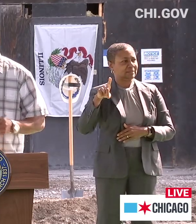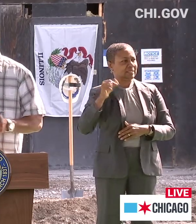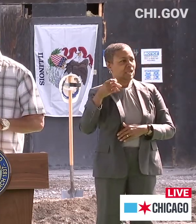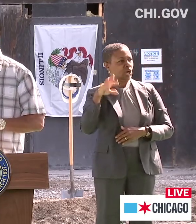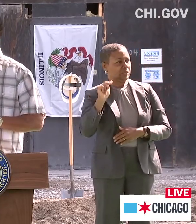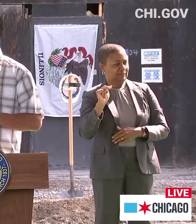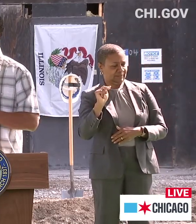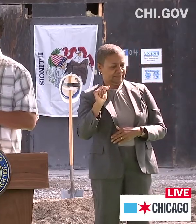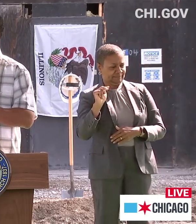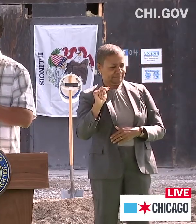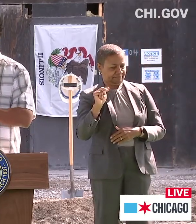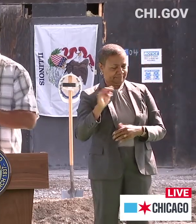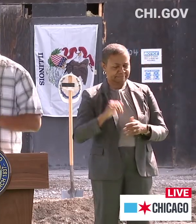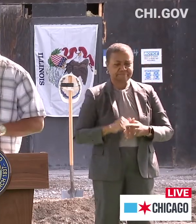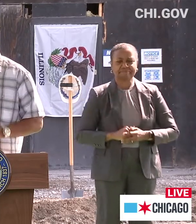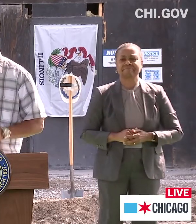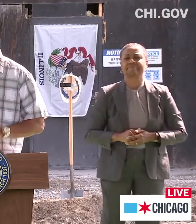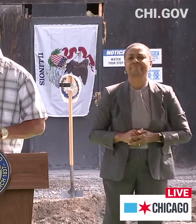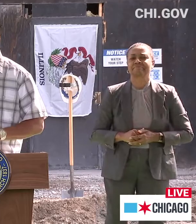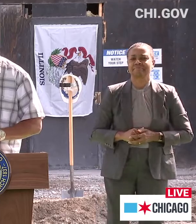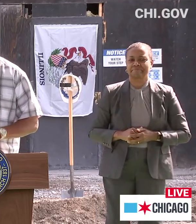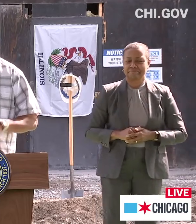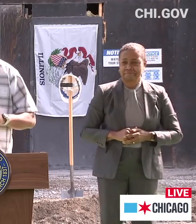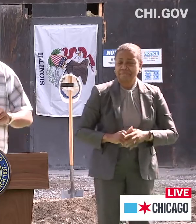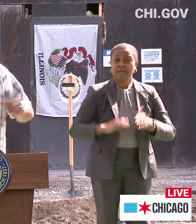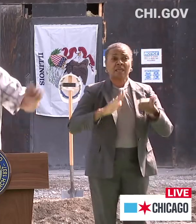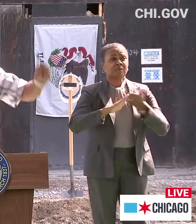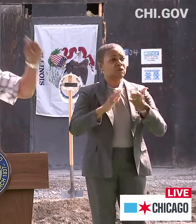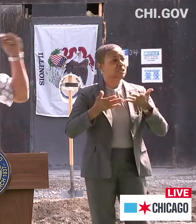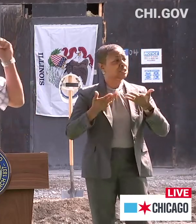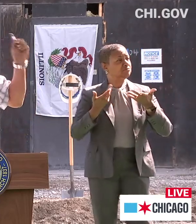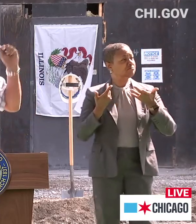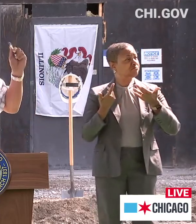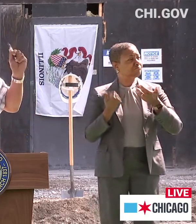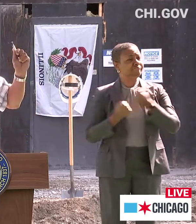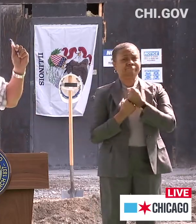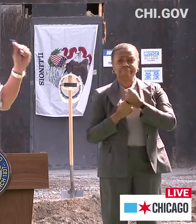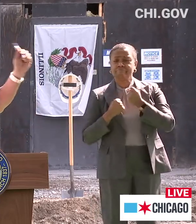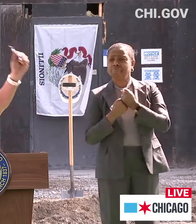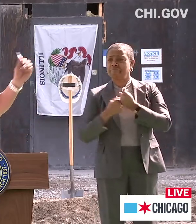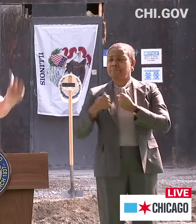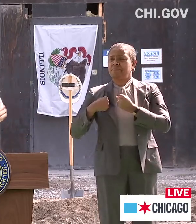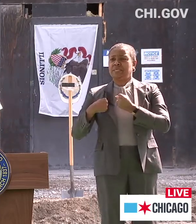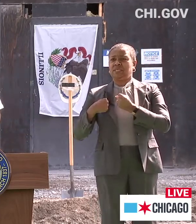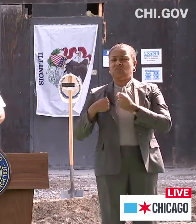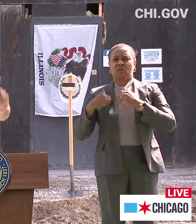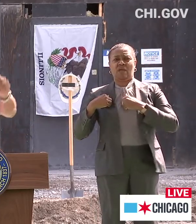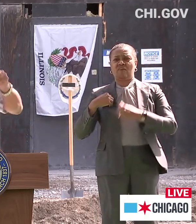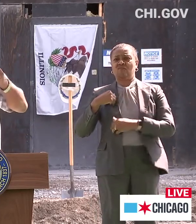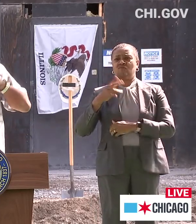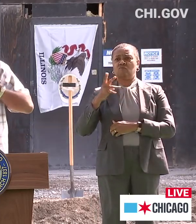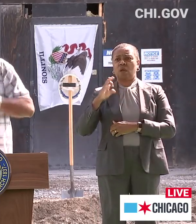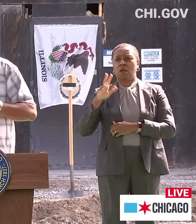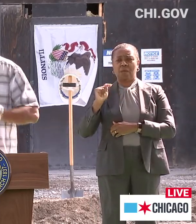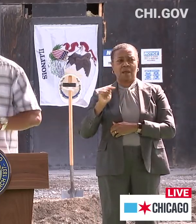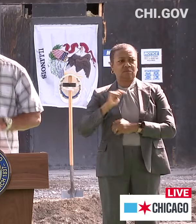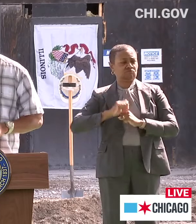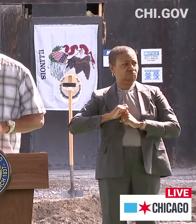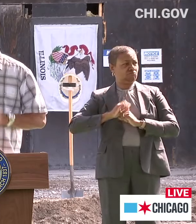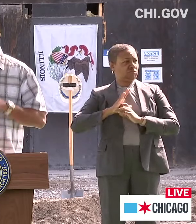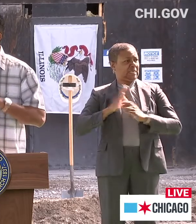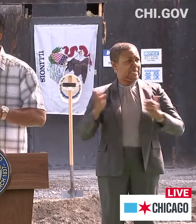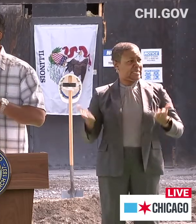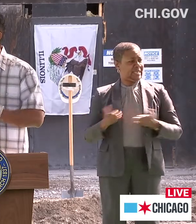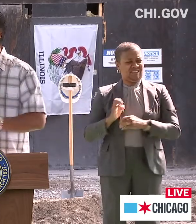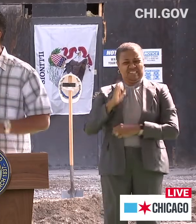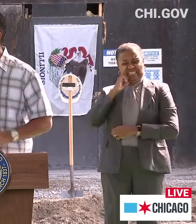When you look at the fight that the community stood with me to get Walmart just east of this facility, the first grocery